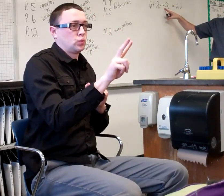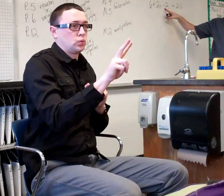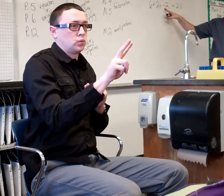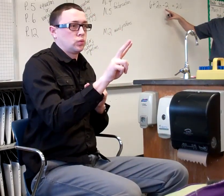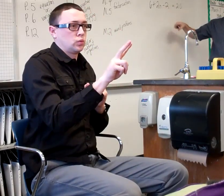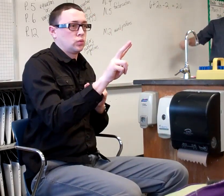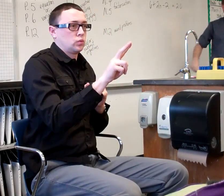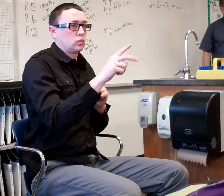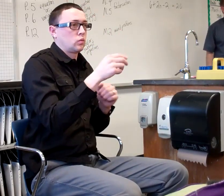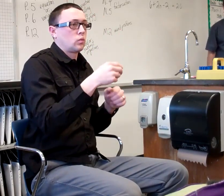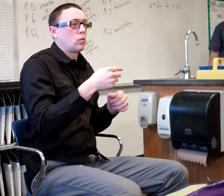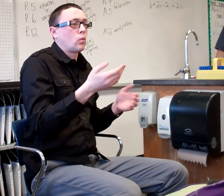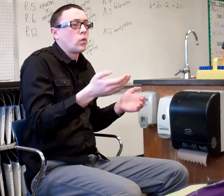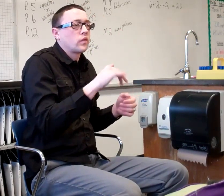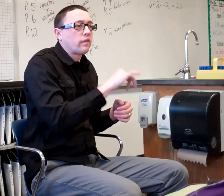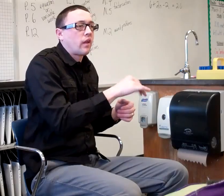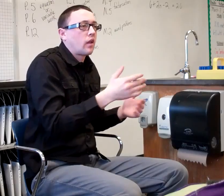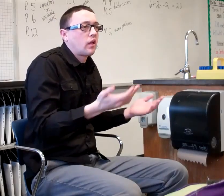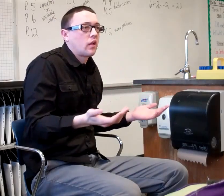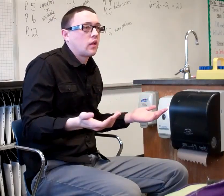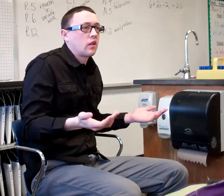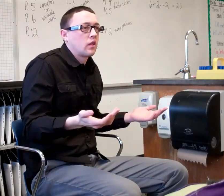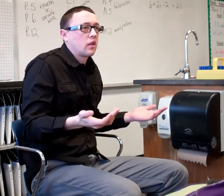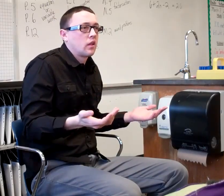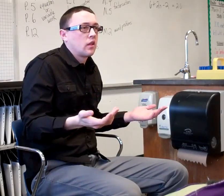What's that come out to?